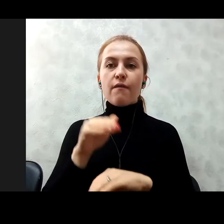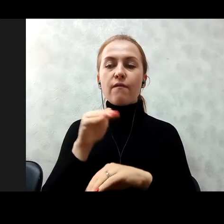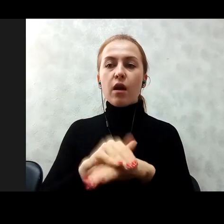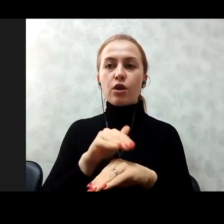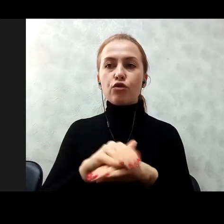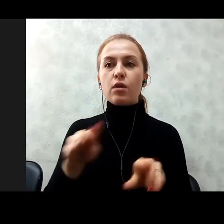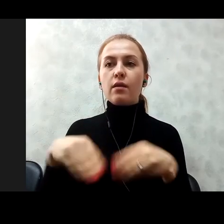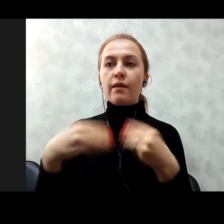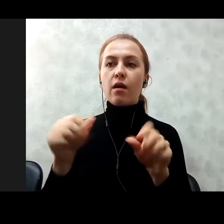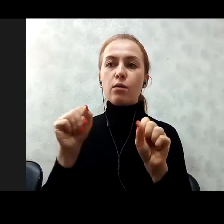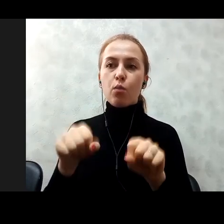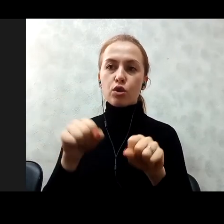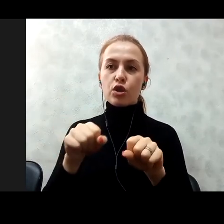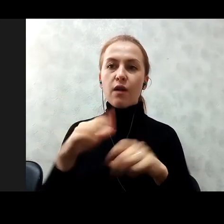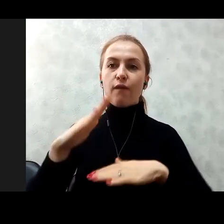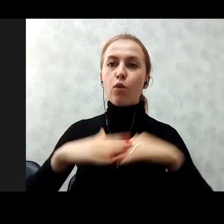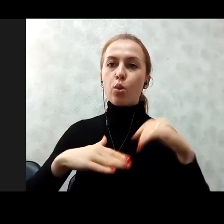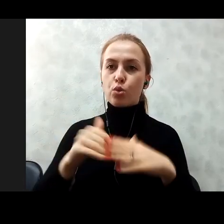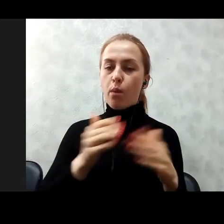were. And